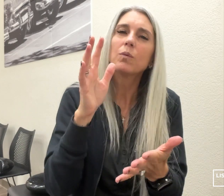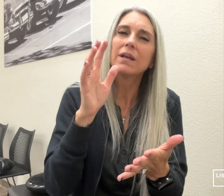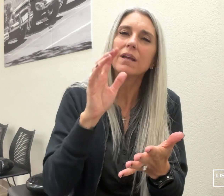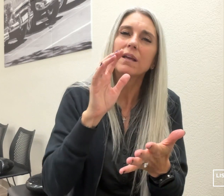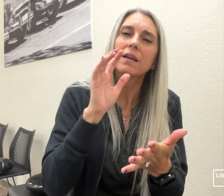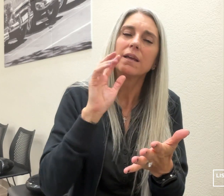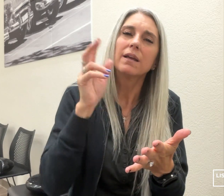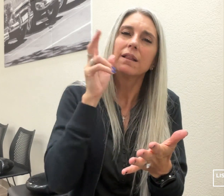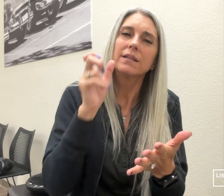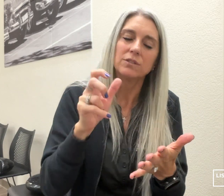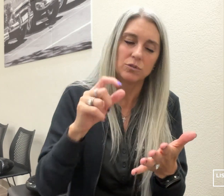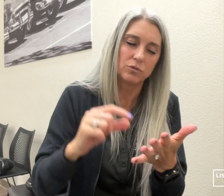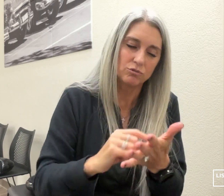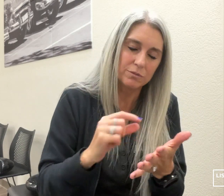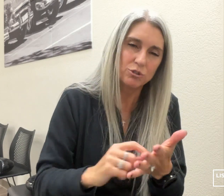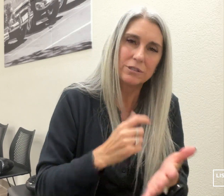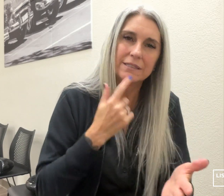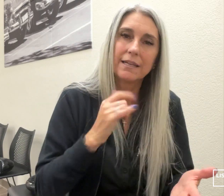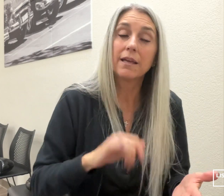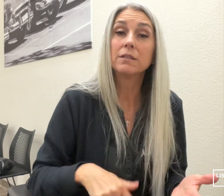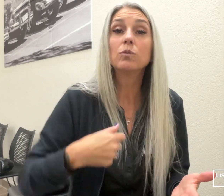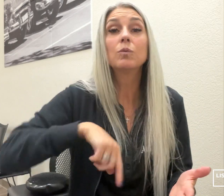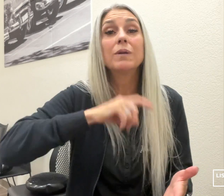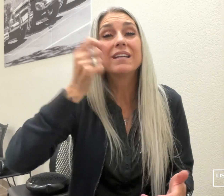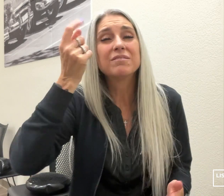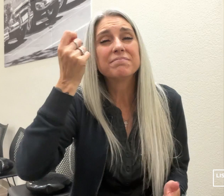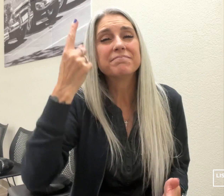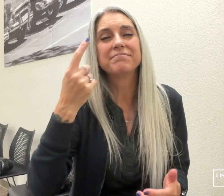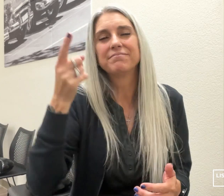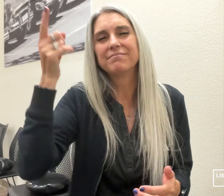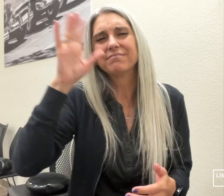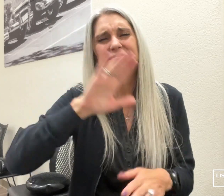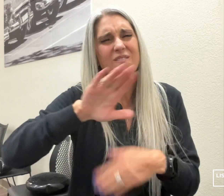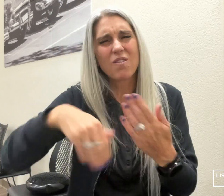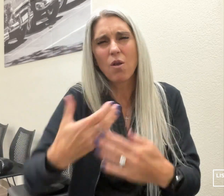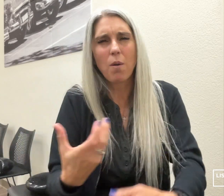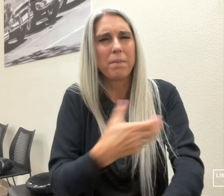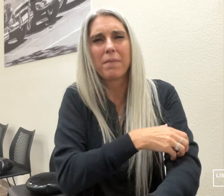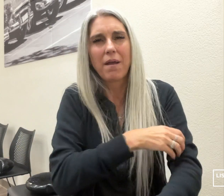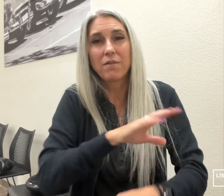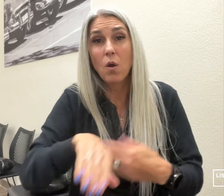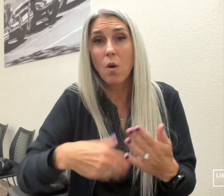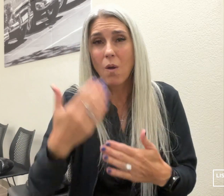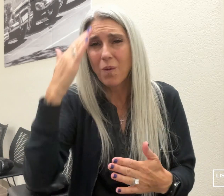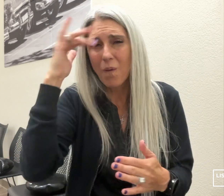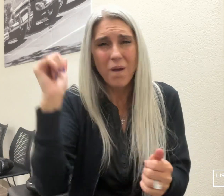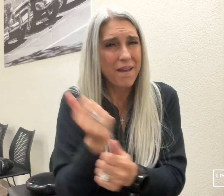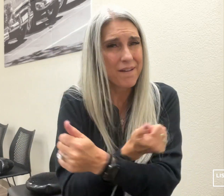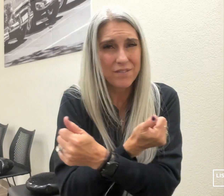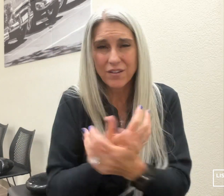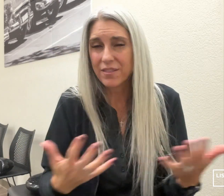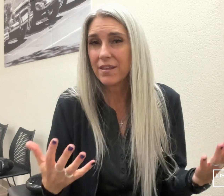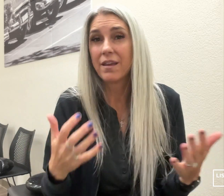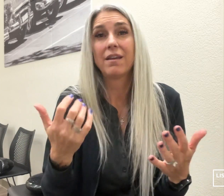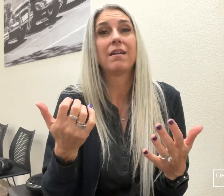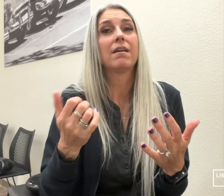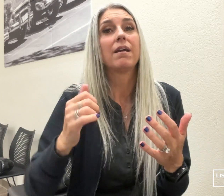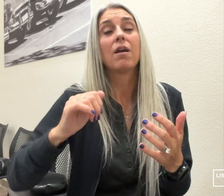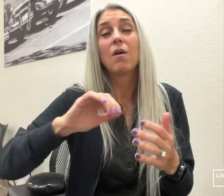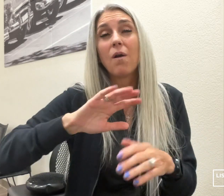Scripture says to us, we understand that God is all-powerful, all-knowing, everywhere at all